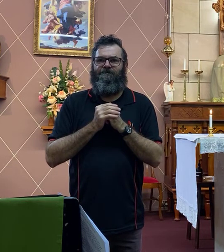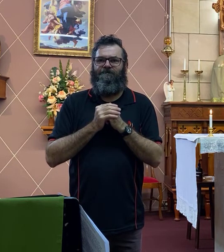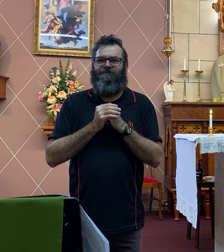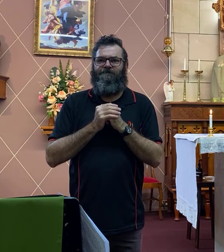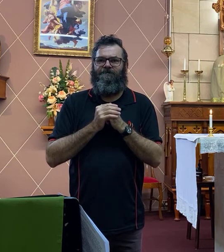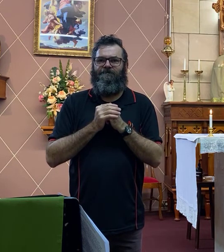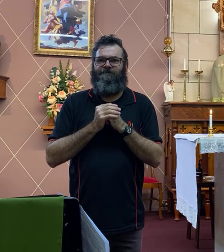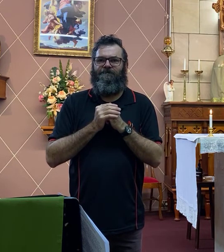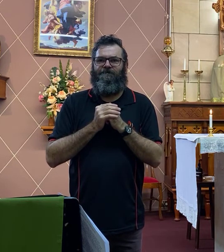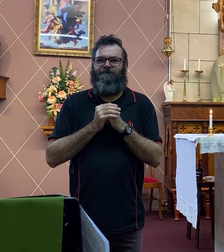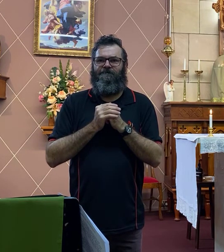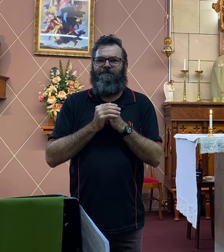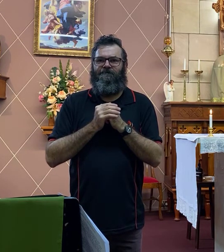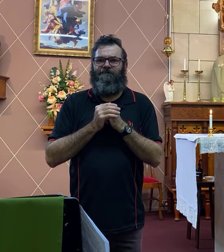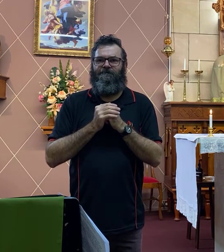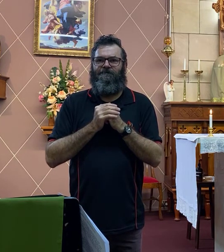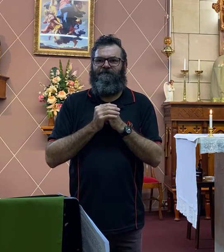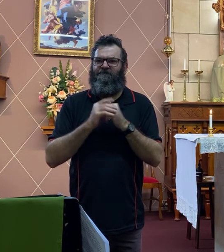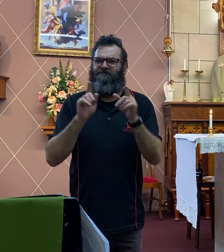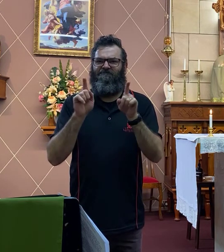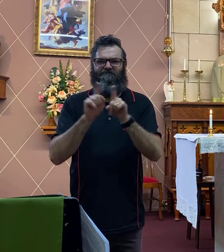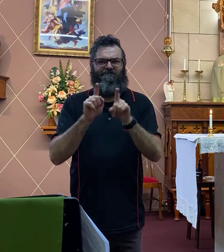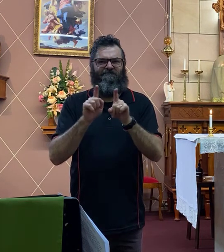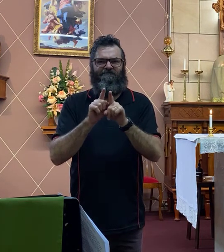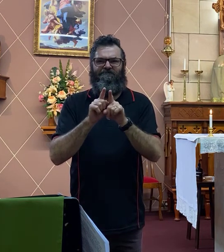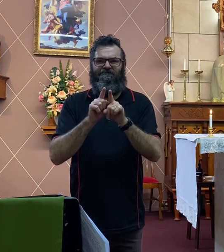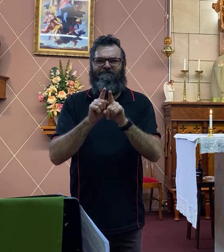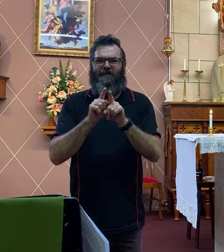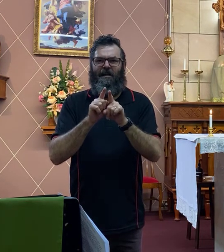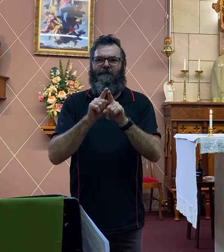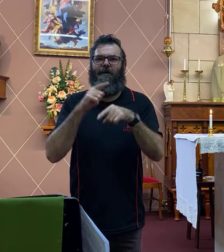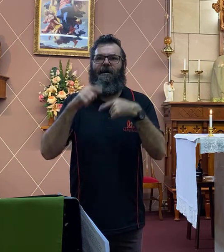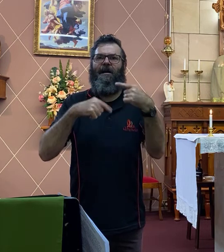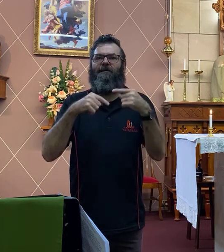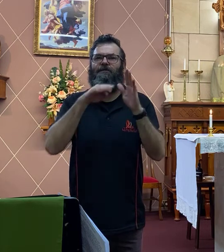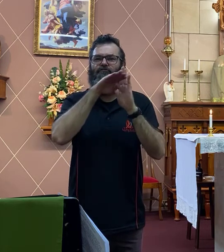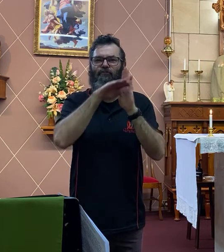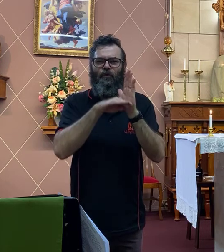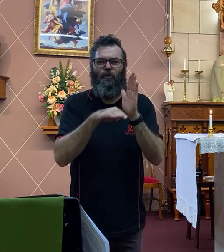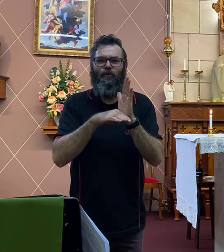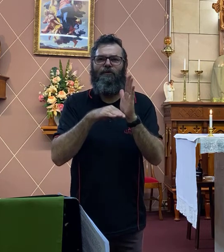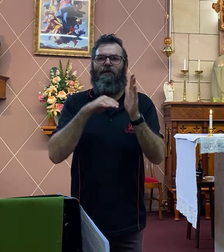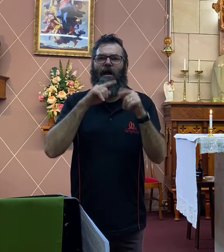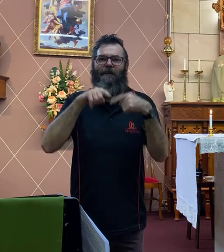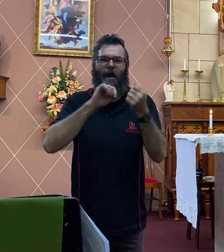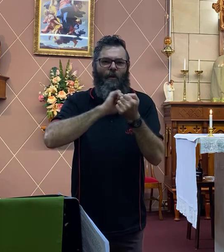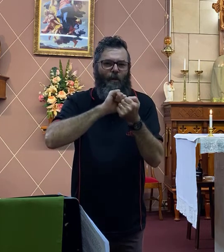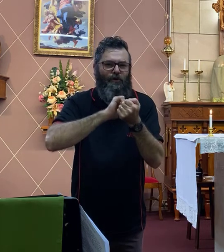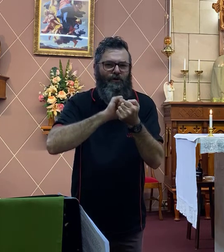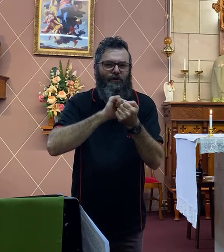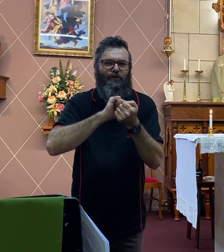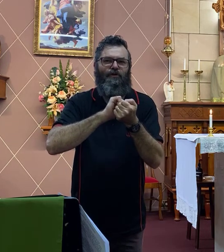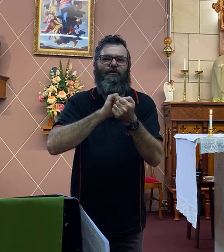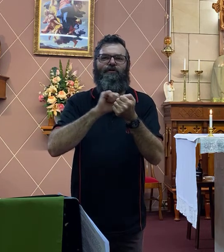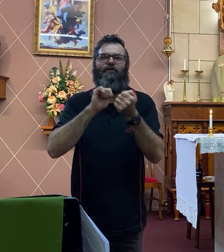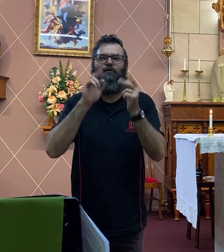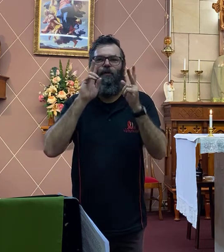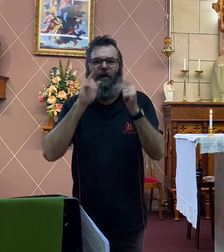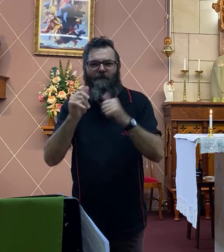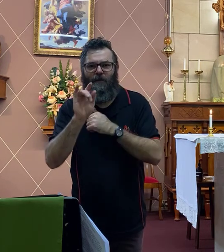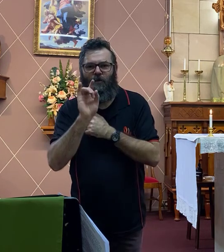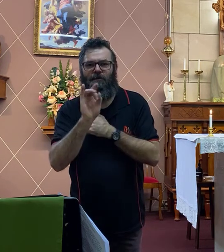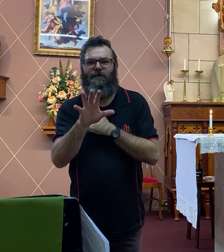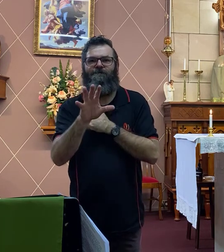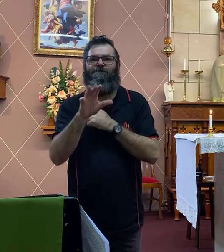Same can be said about all the rules about washing themselves and things. This did not simply have to do with hygiene.